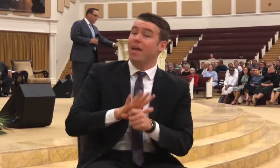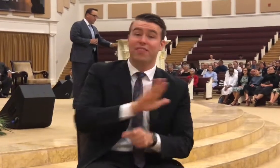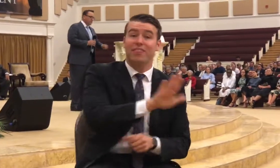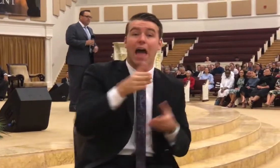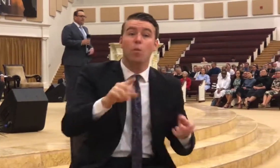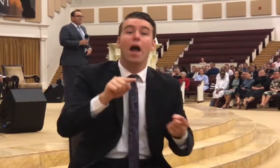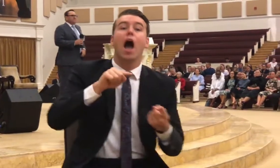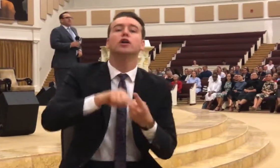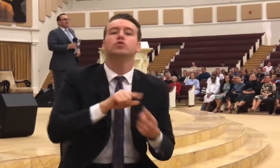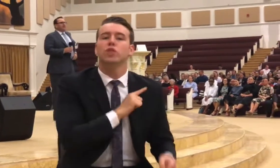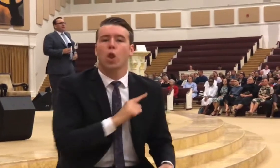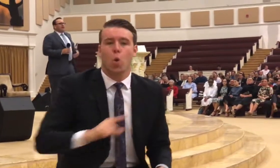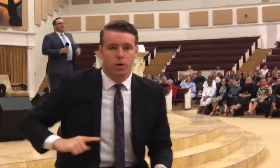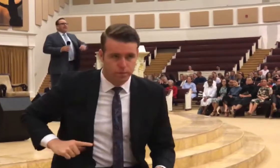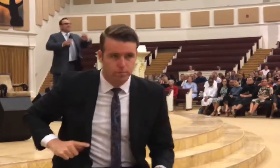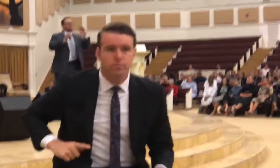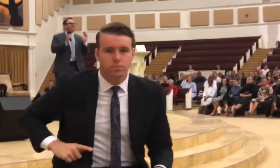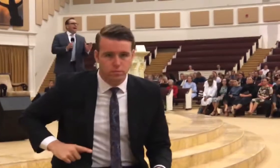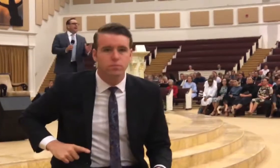Lord.